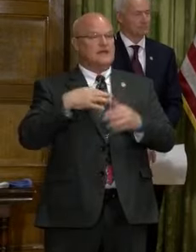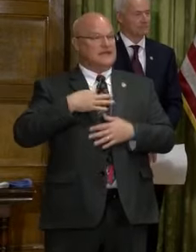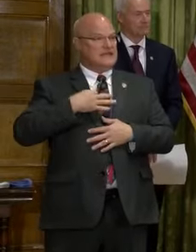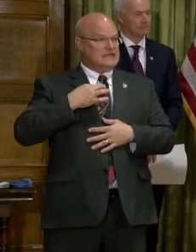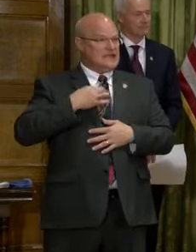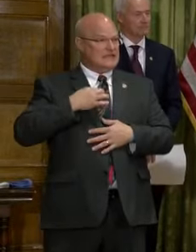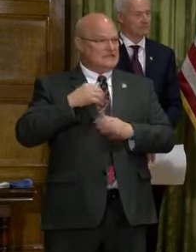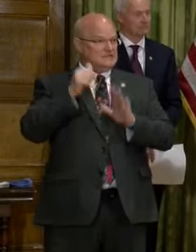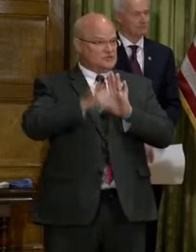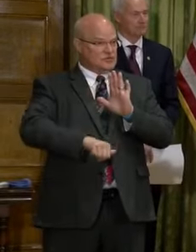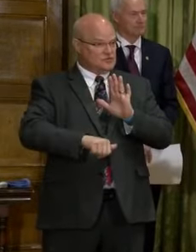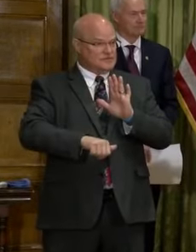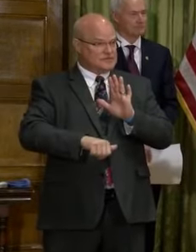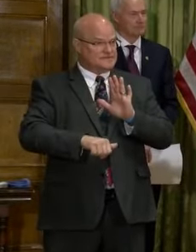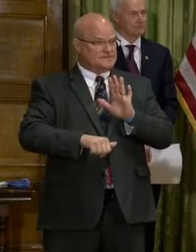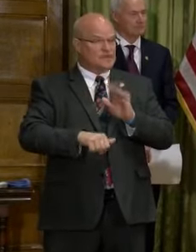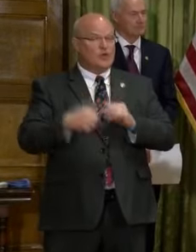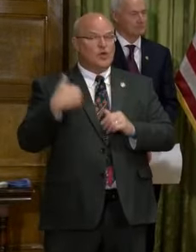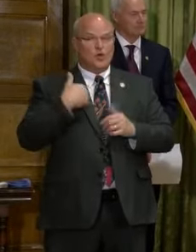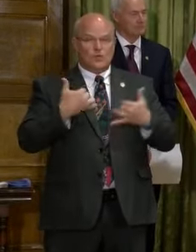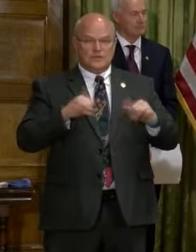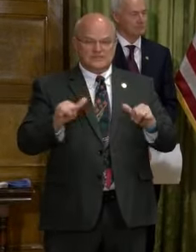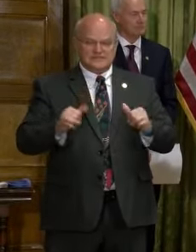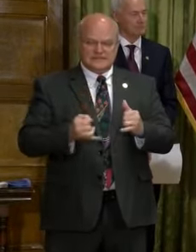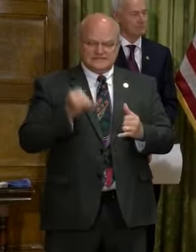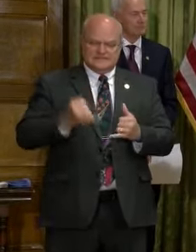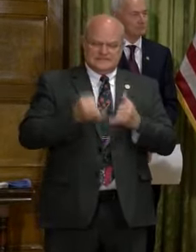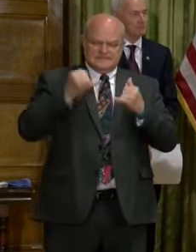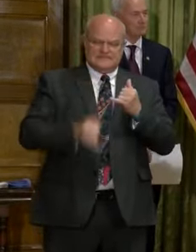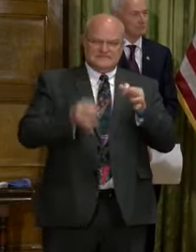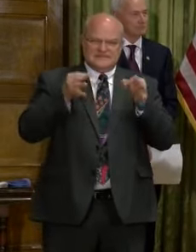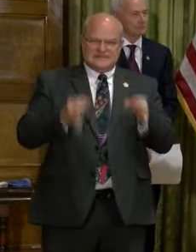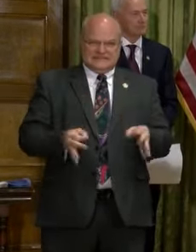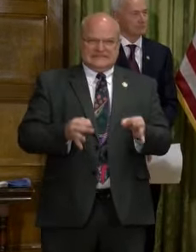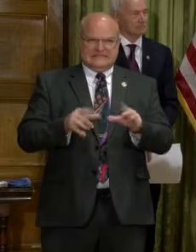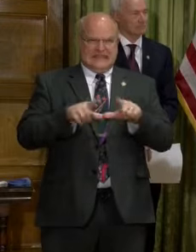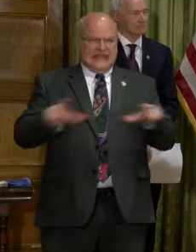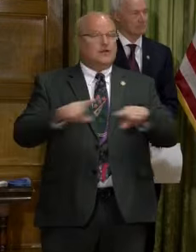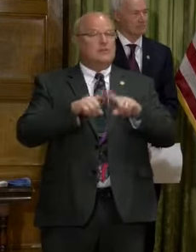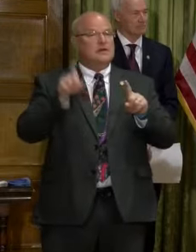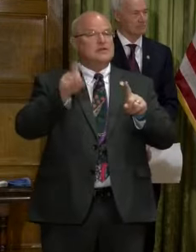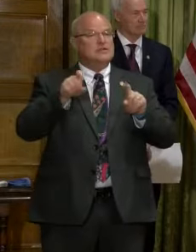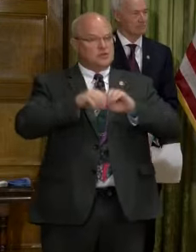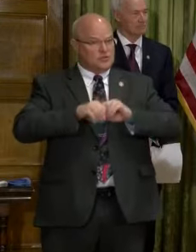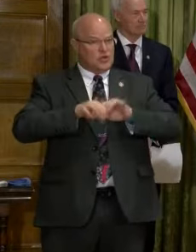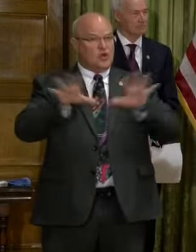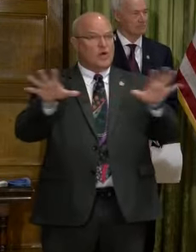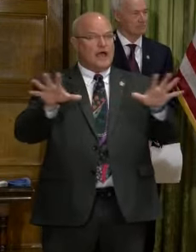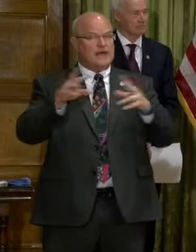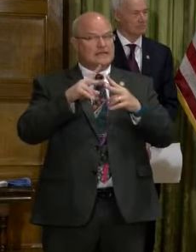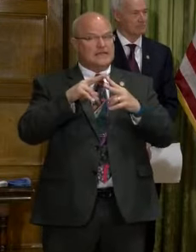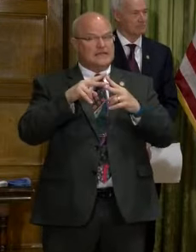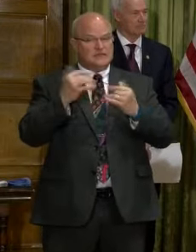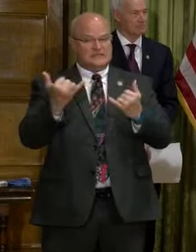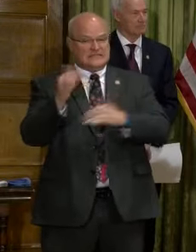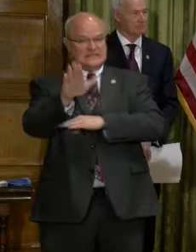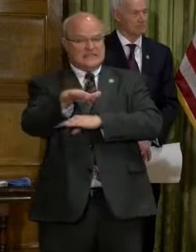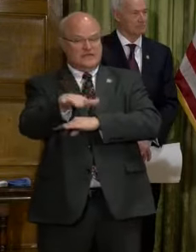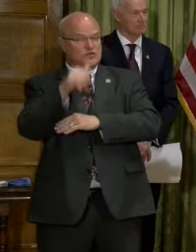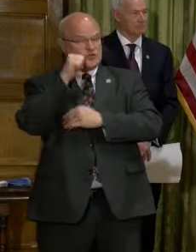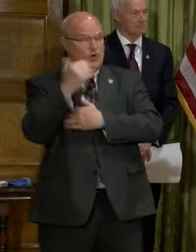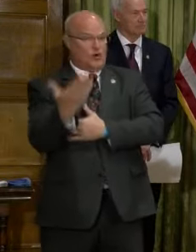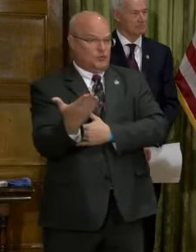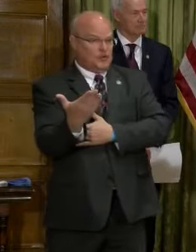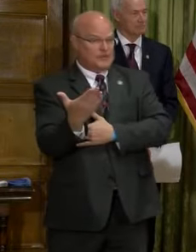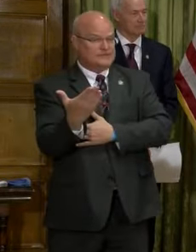elective procedures. We're still finalizing some of that language, but that should go out either later today or tomorrow